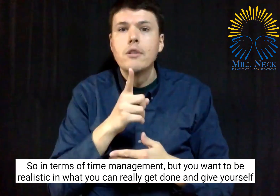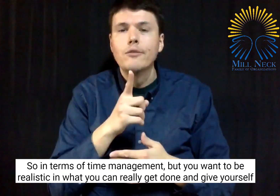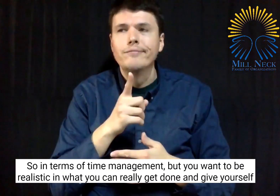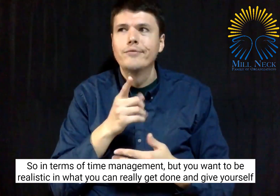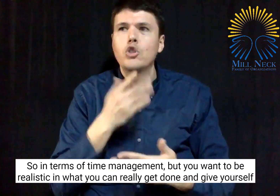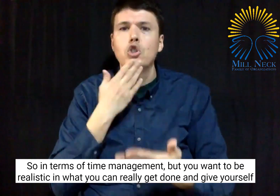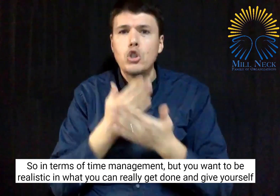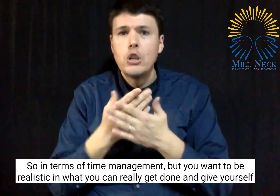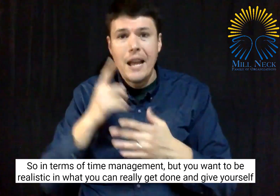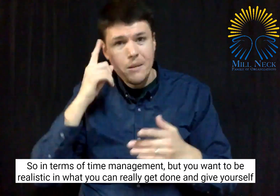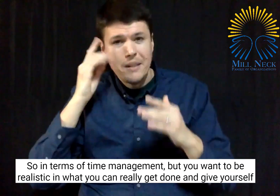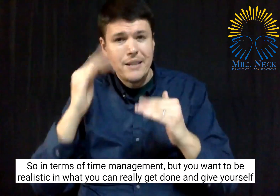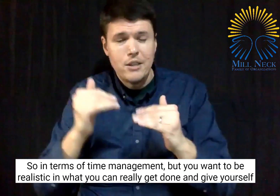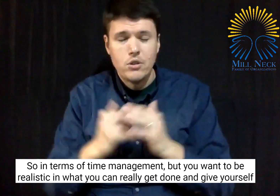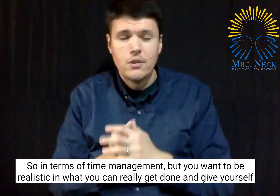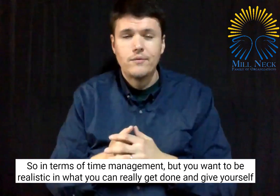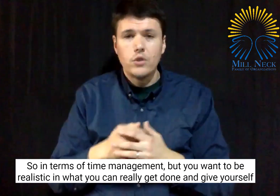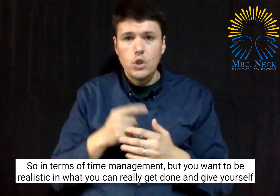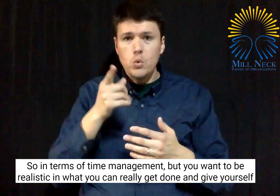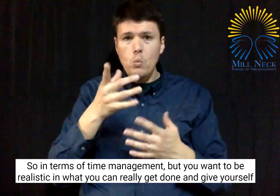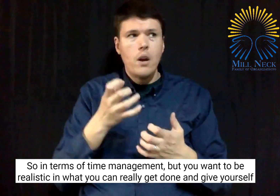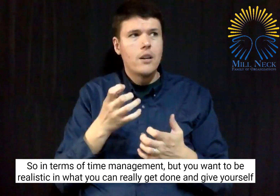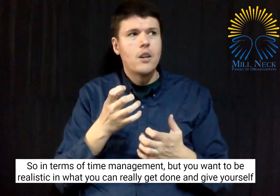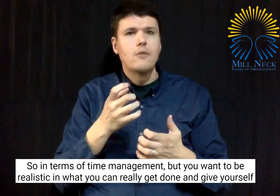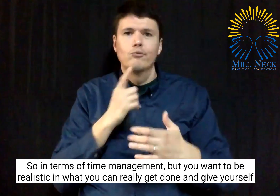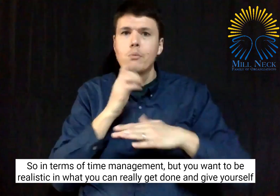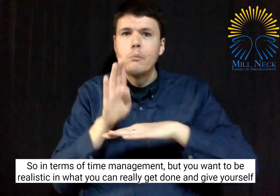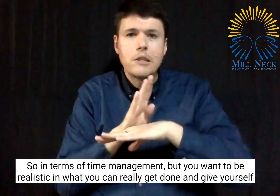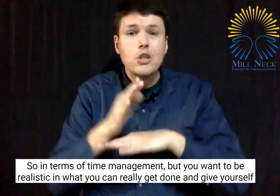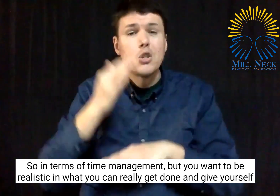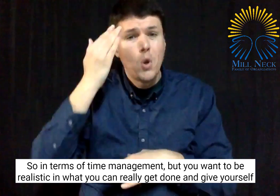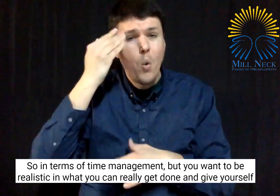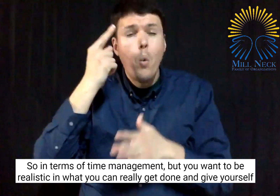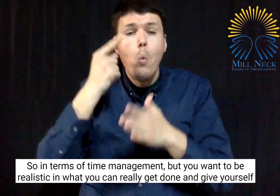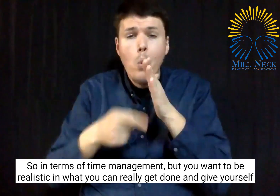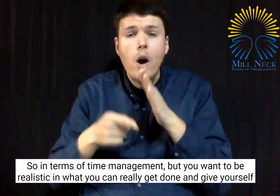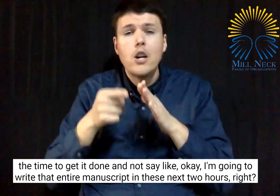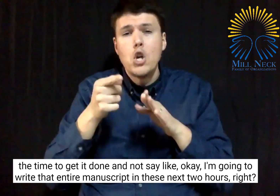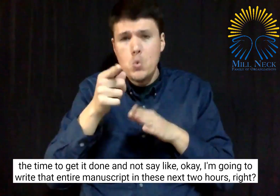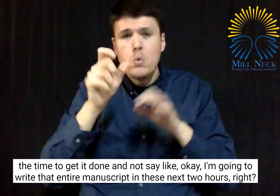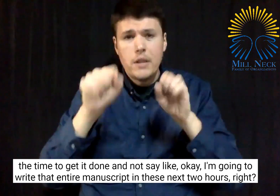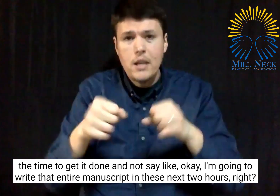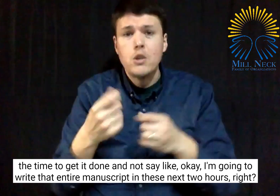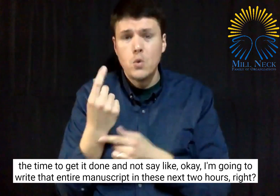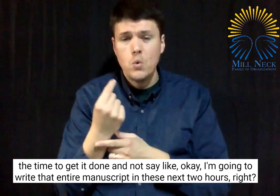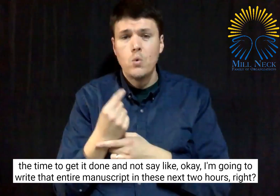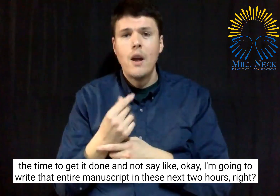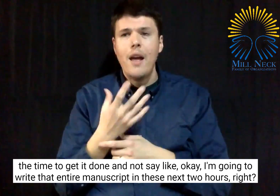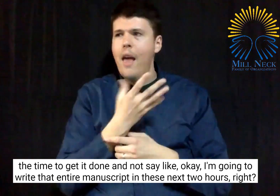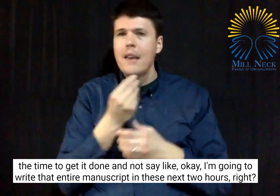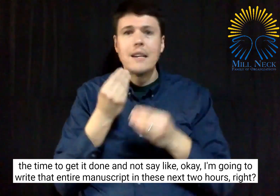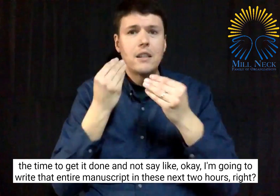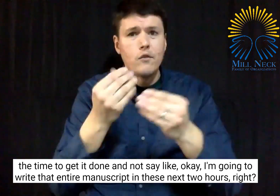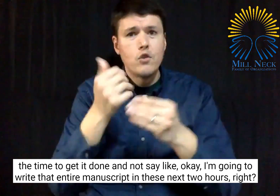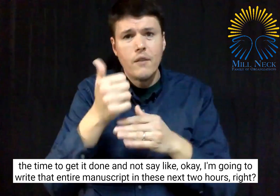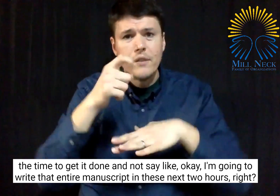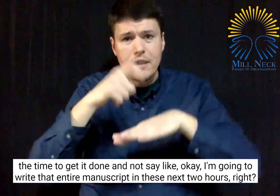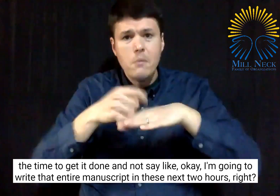time management, right, you want to be realistic in what you can really get done and give yourself the time to get it done and not say okay, I'm going to write that